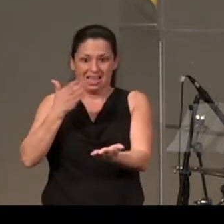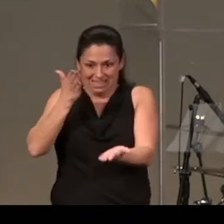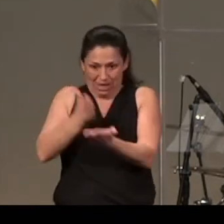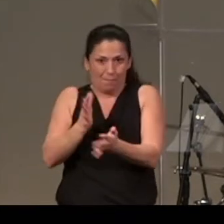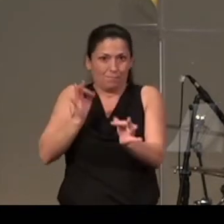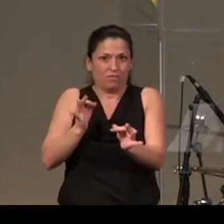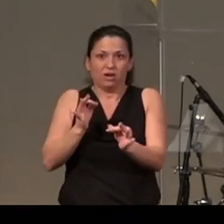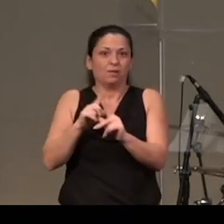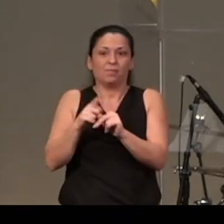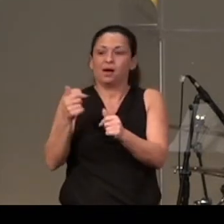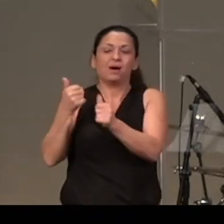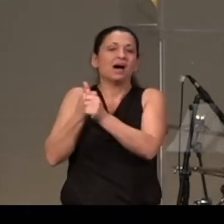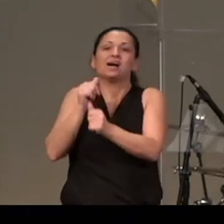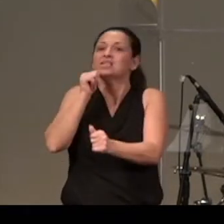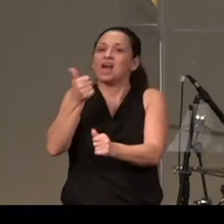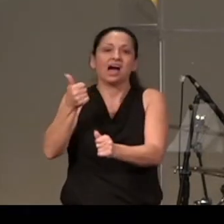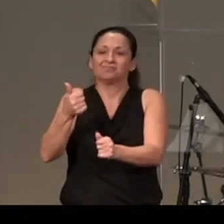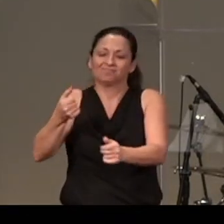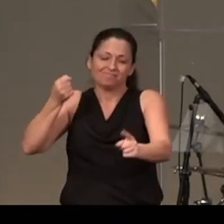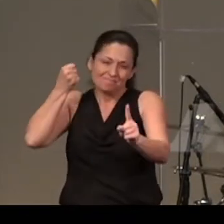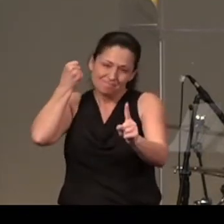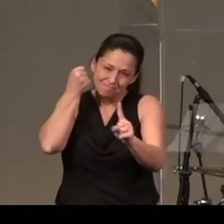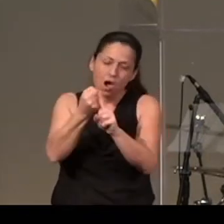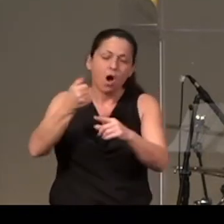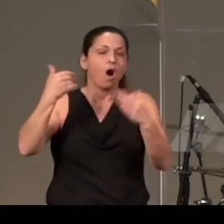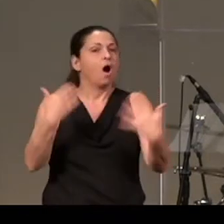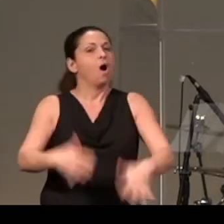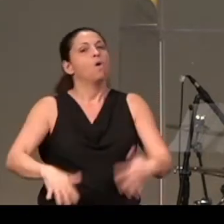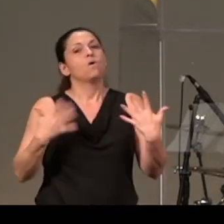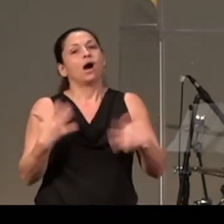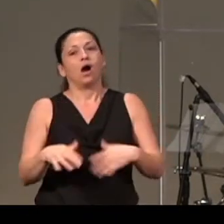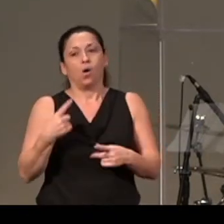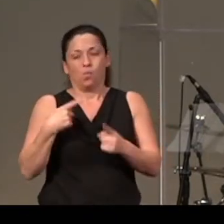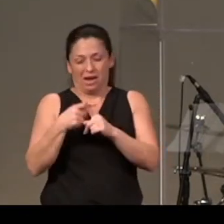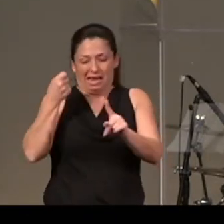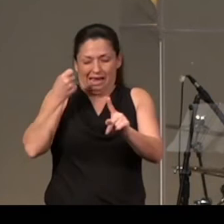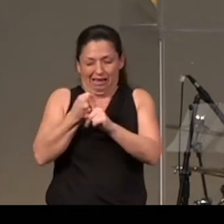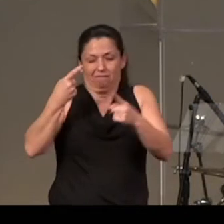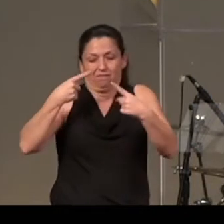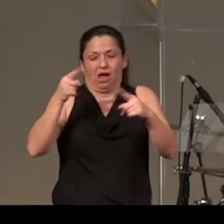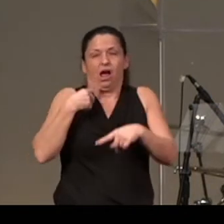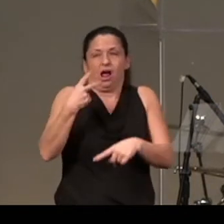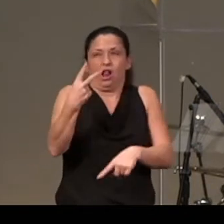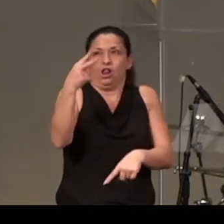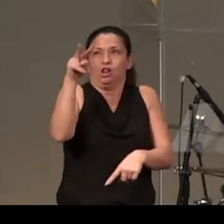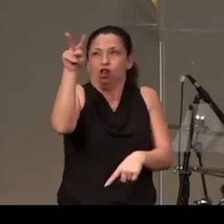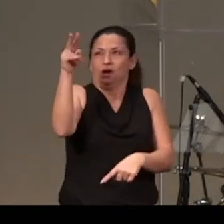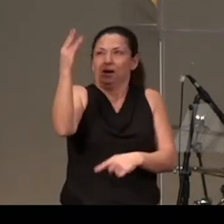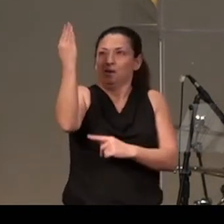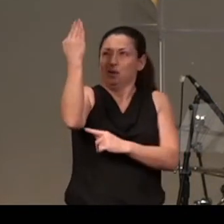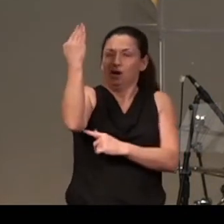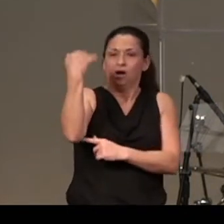hit. Whack. And when the car behind me hit me, I looked in my rearview mirror, and I saw